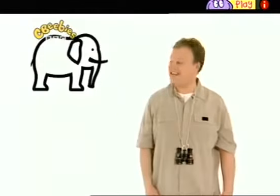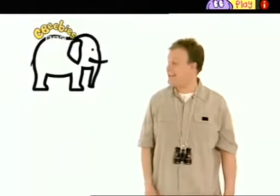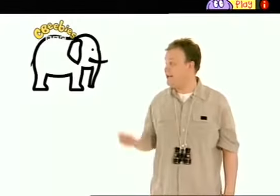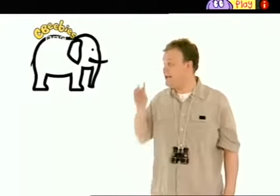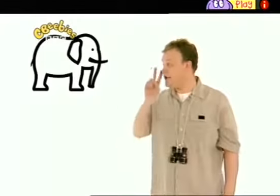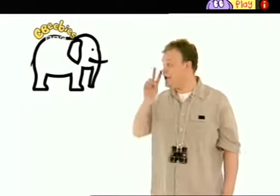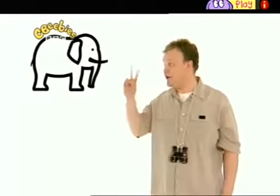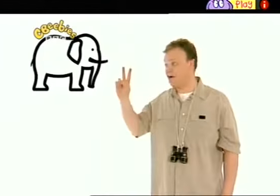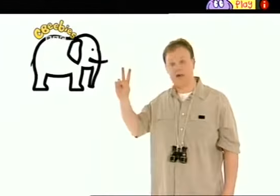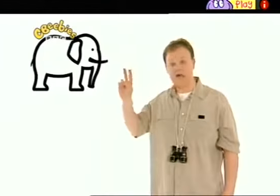Look,